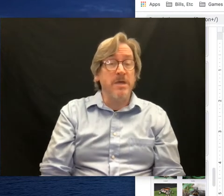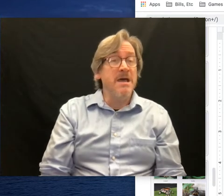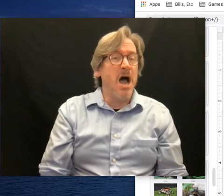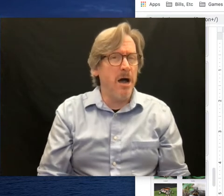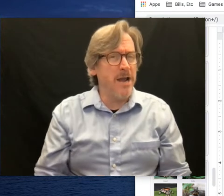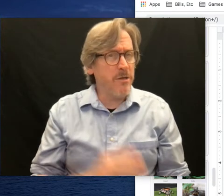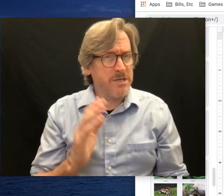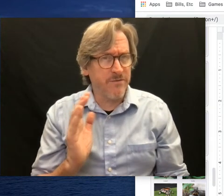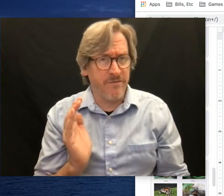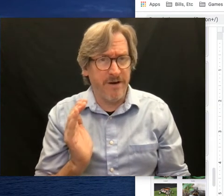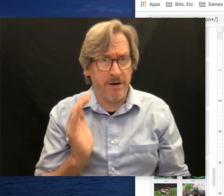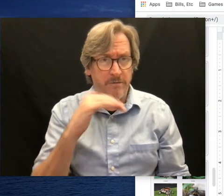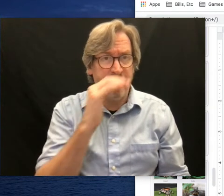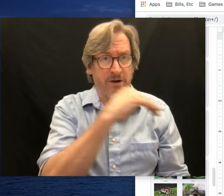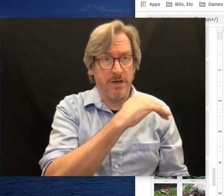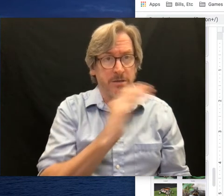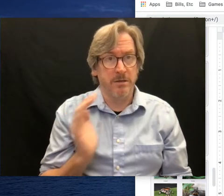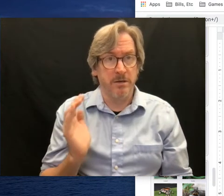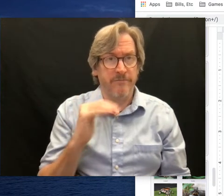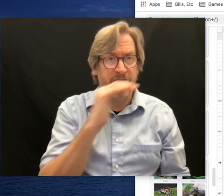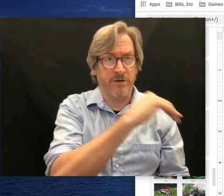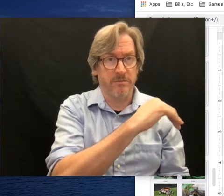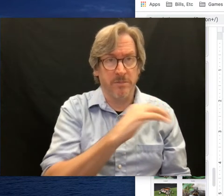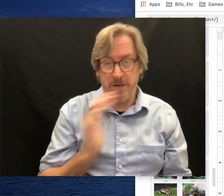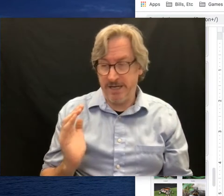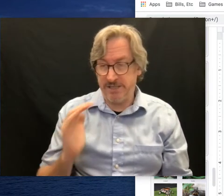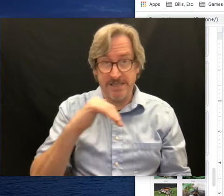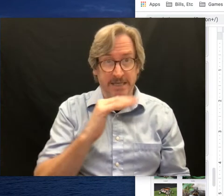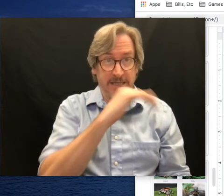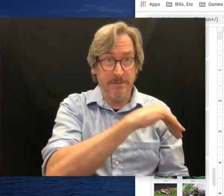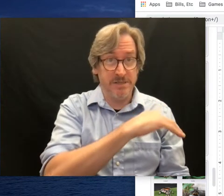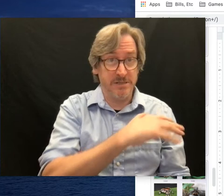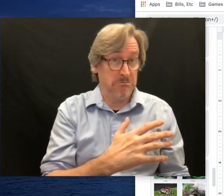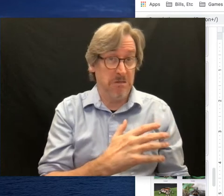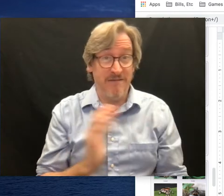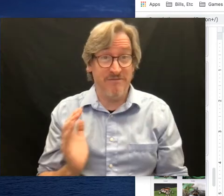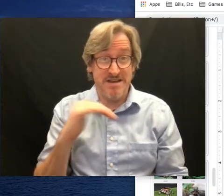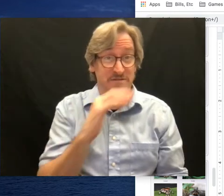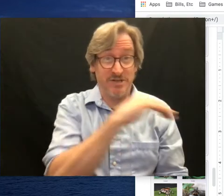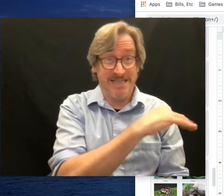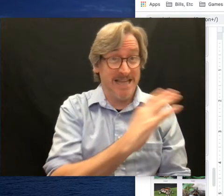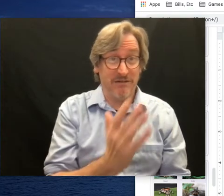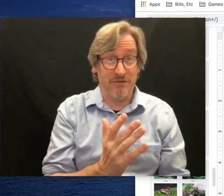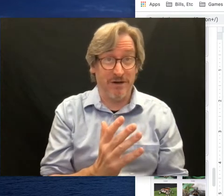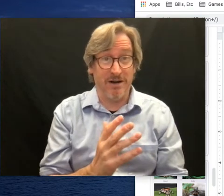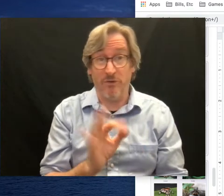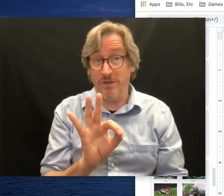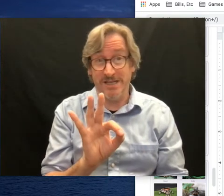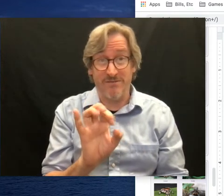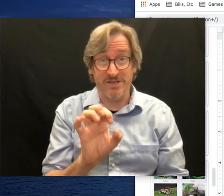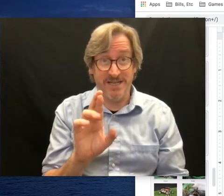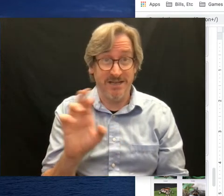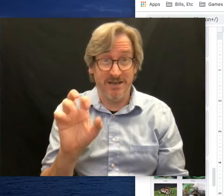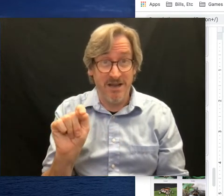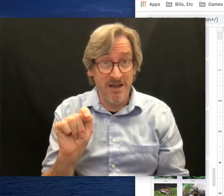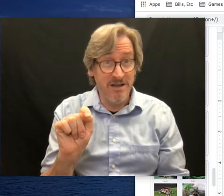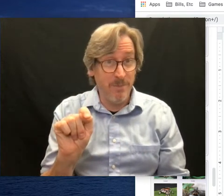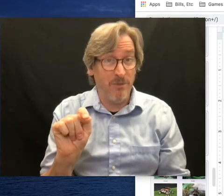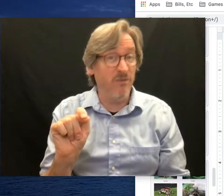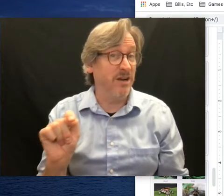Okay, another sign for ferret, ferret. I guess because it leaps. I've never seen that for ferret. I've only ever